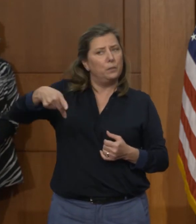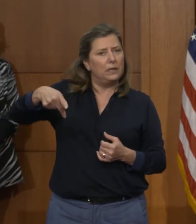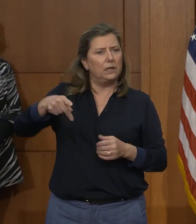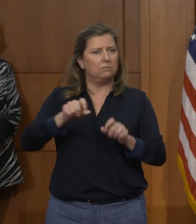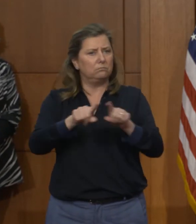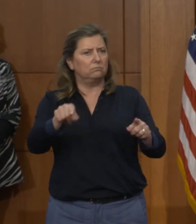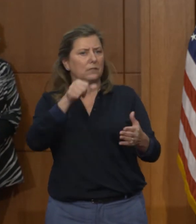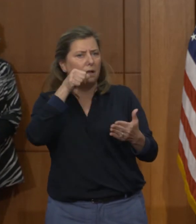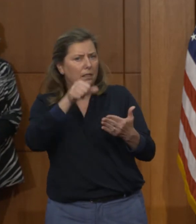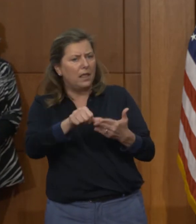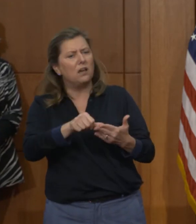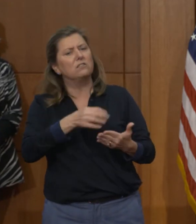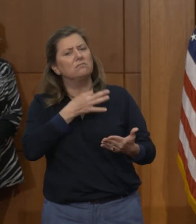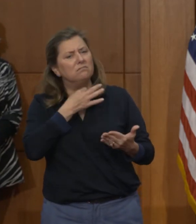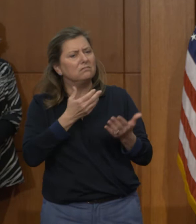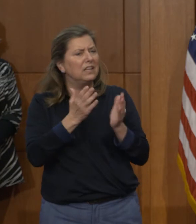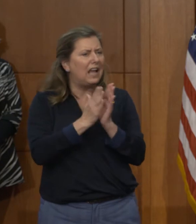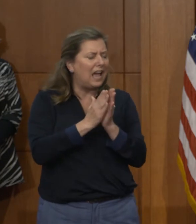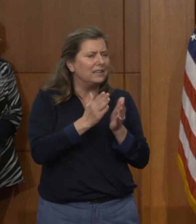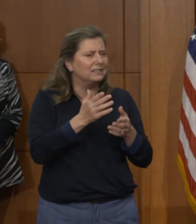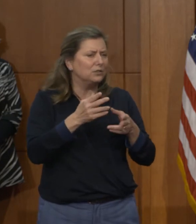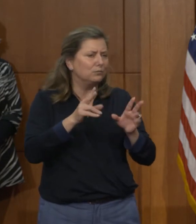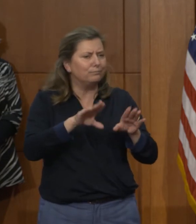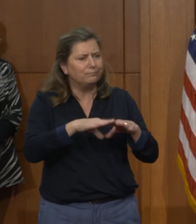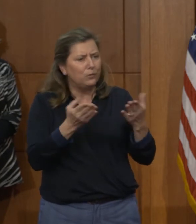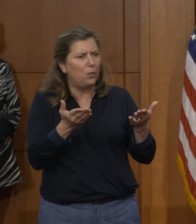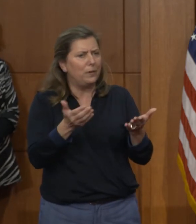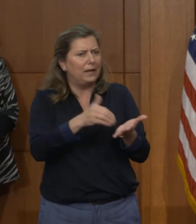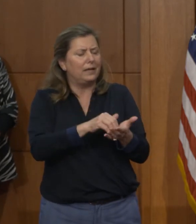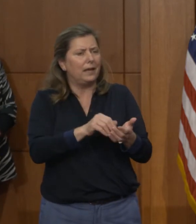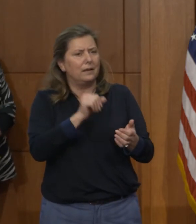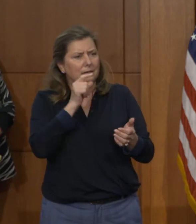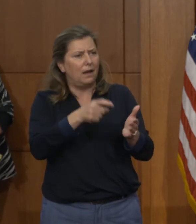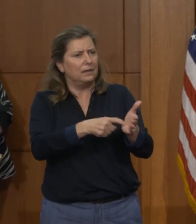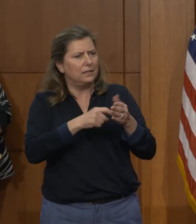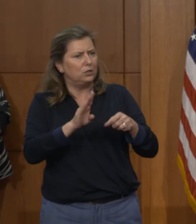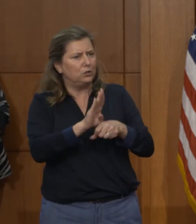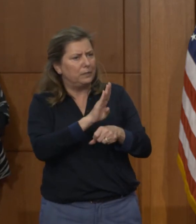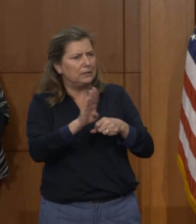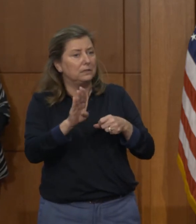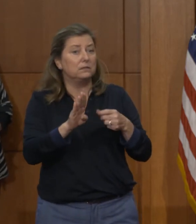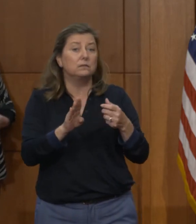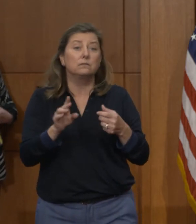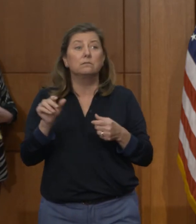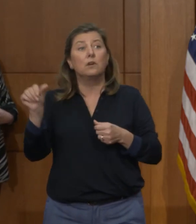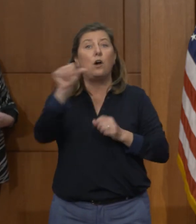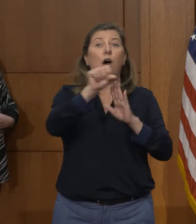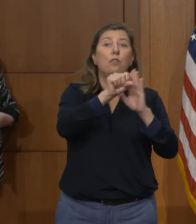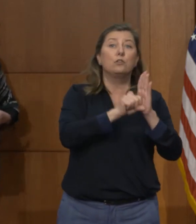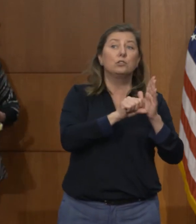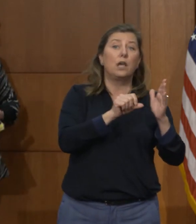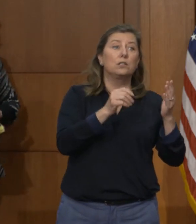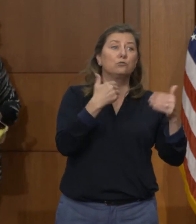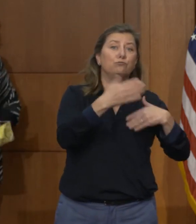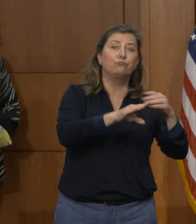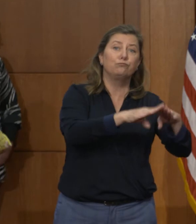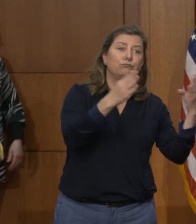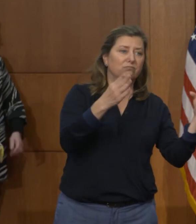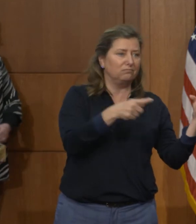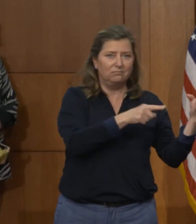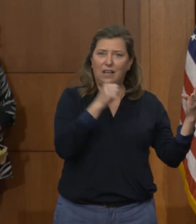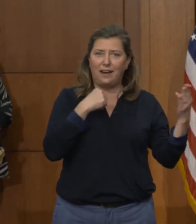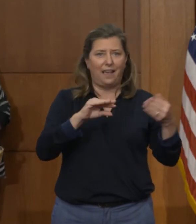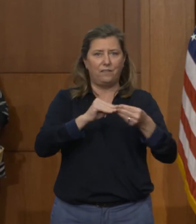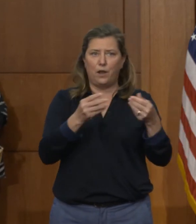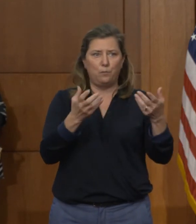these non-essential businesses, as we're calling them. Obviously, we're seeing some states move forward without the data